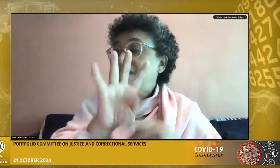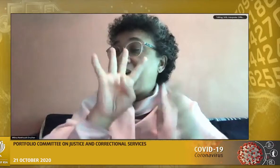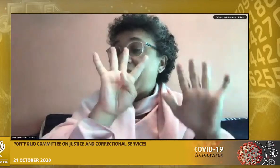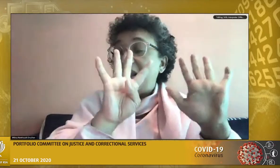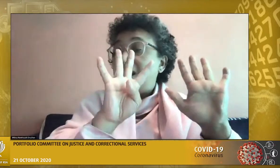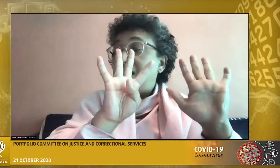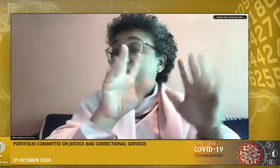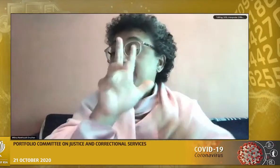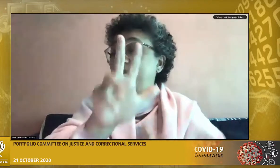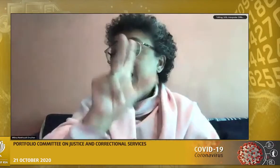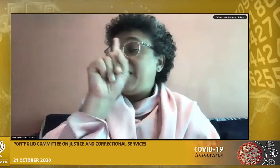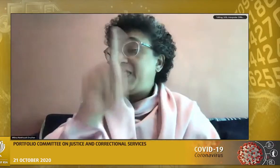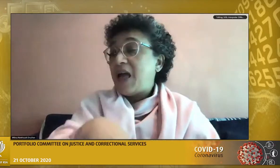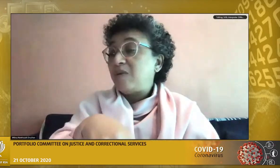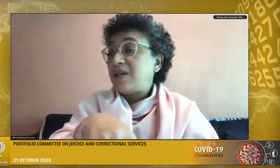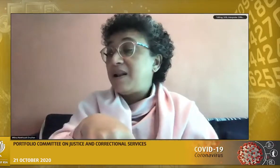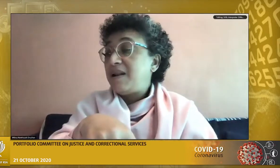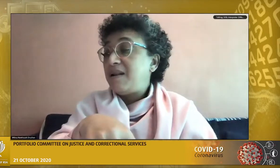out of